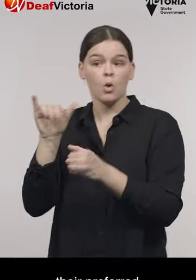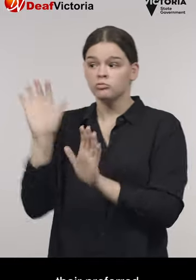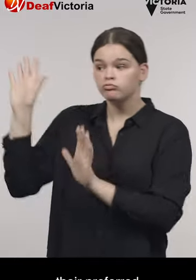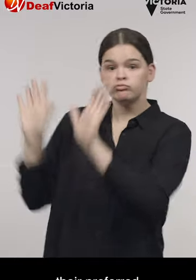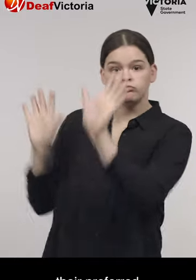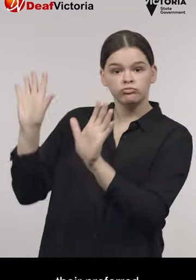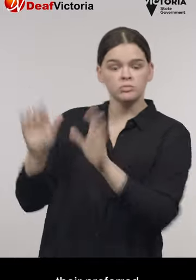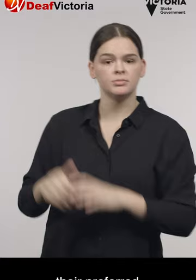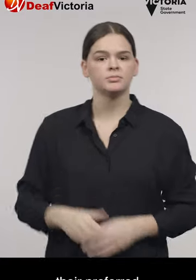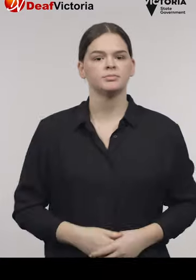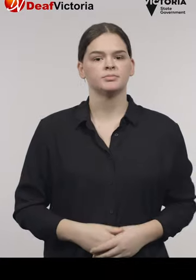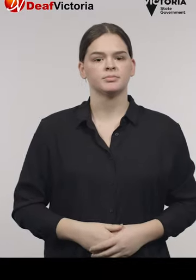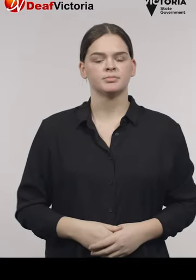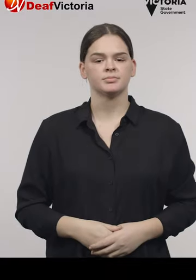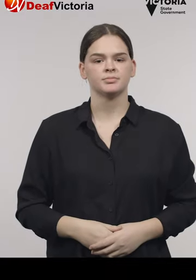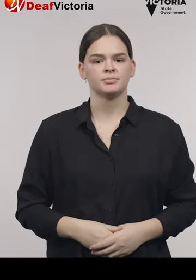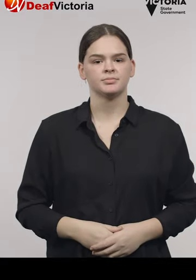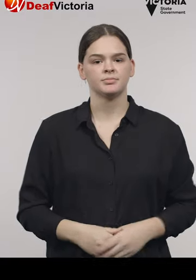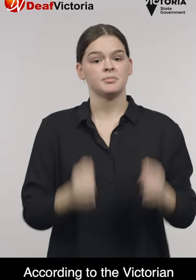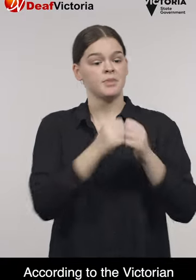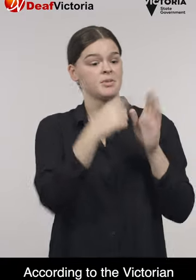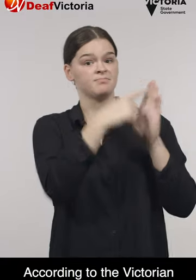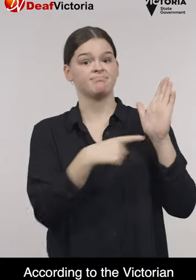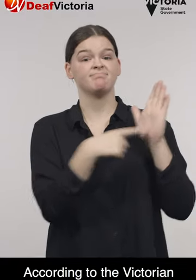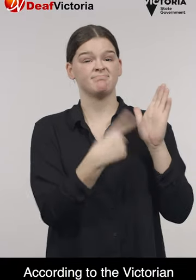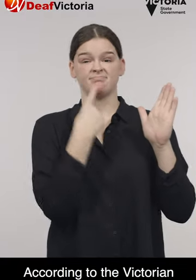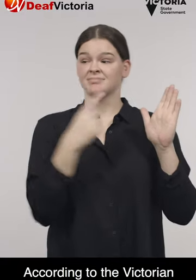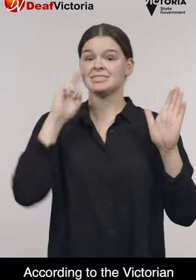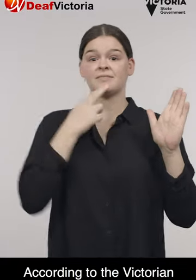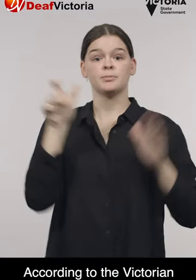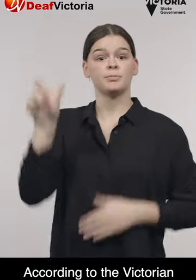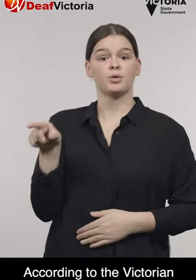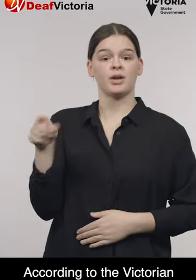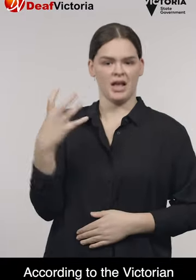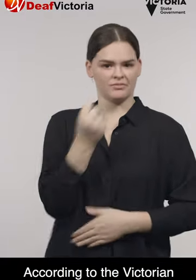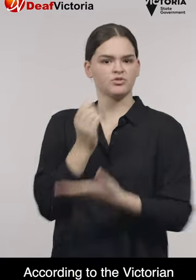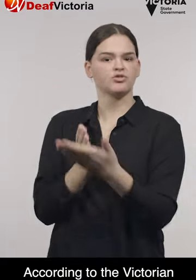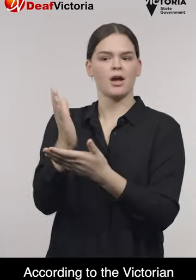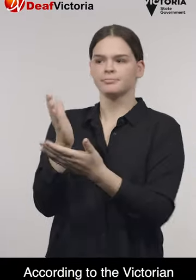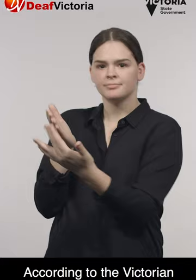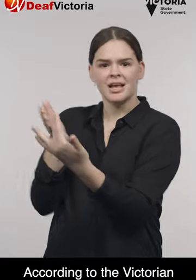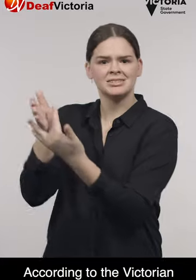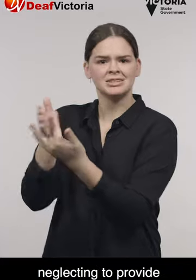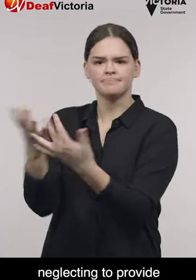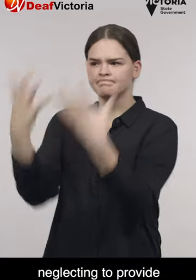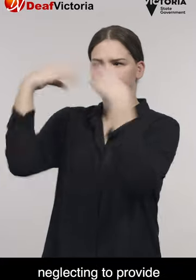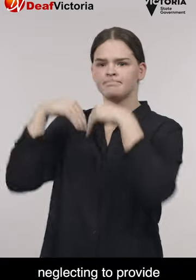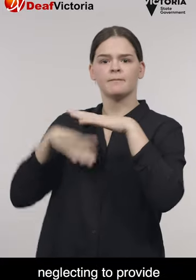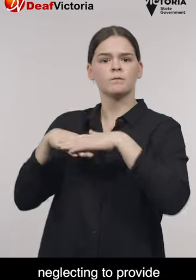communication cues. According to the Victorian Equal Opportunity and Human Rights Commission, neglecting to